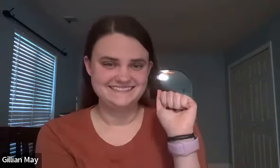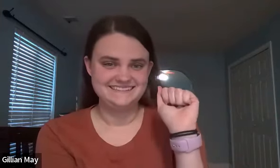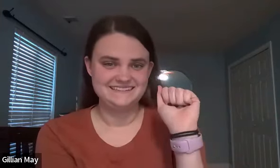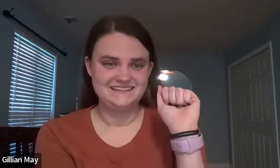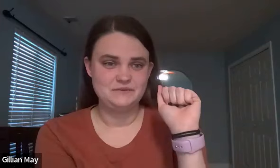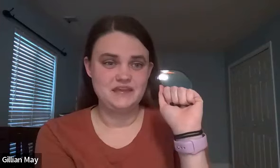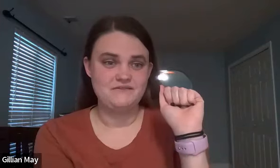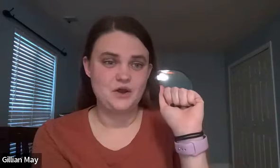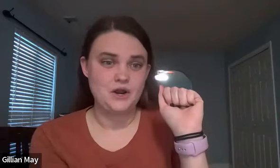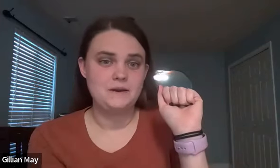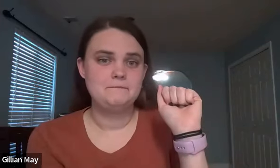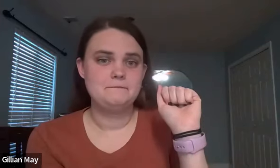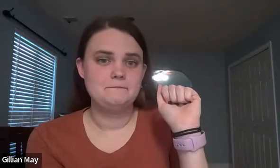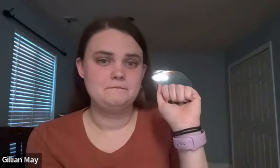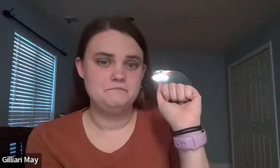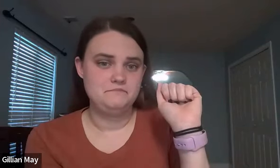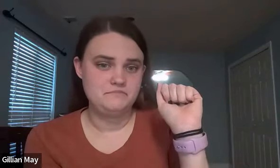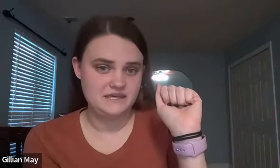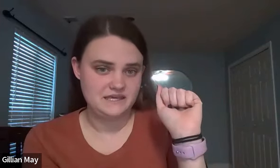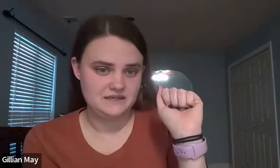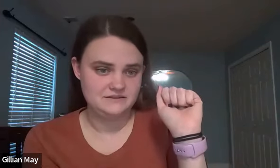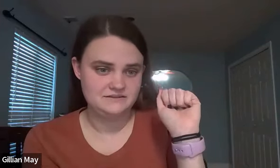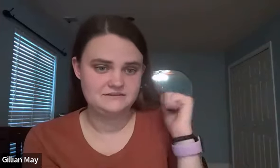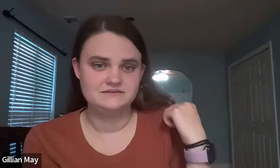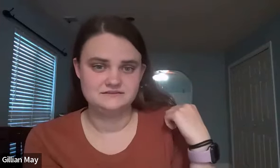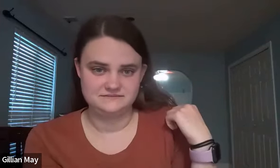Good. Then we have our B.